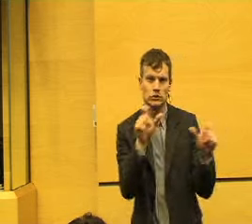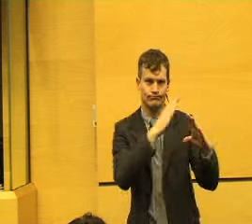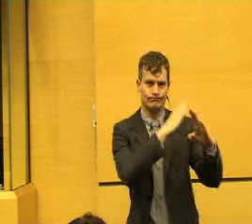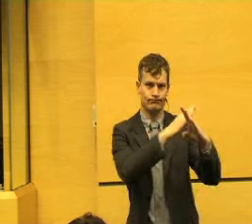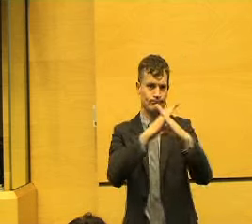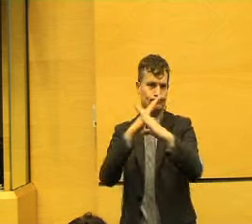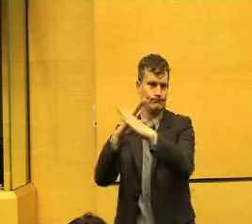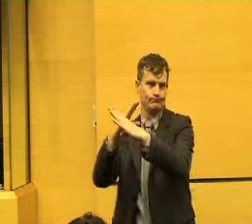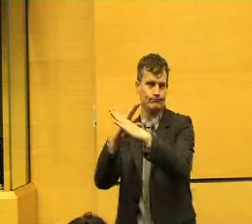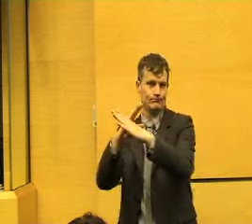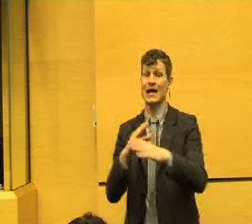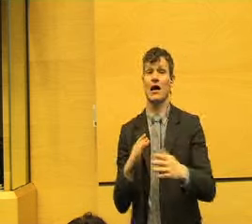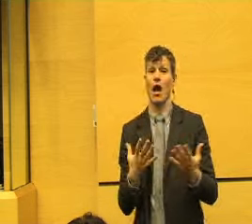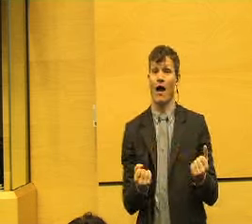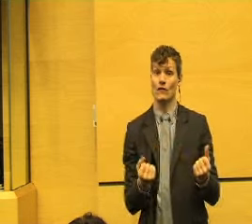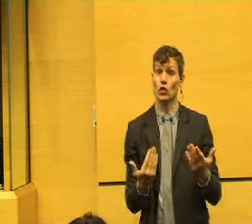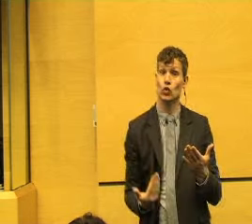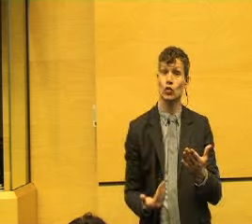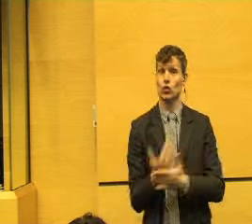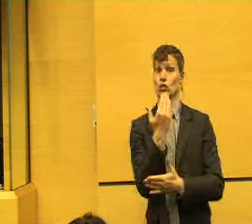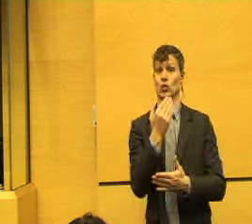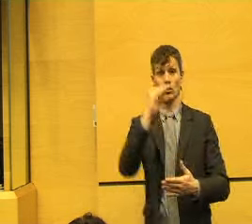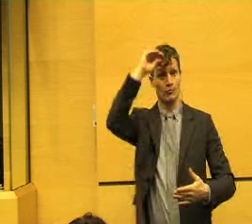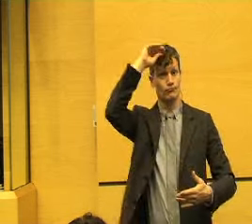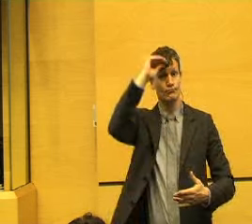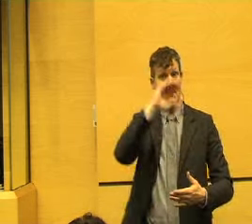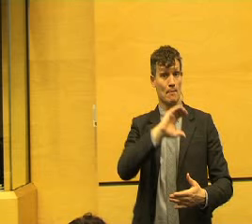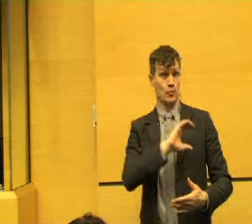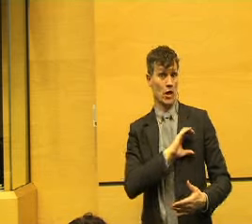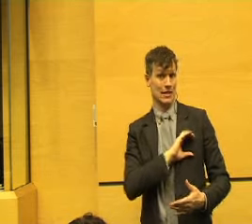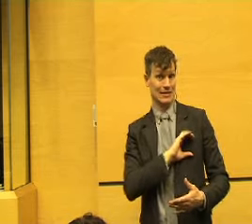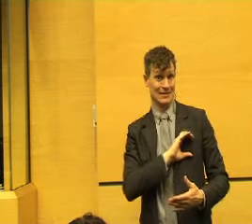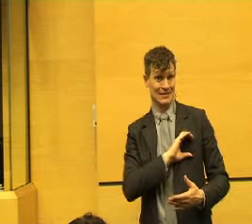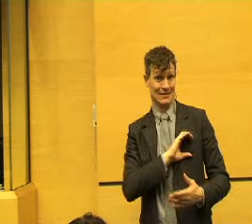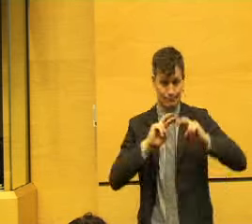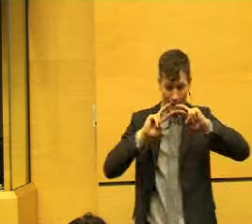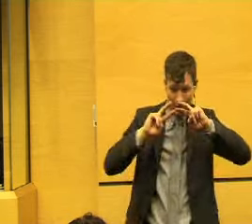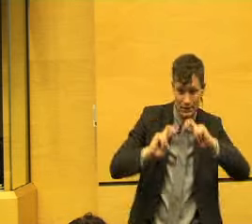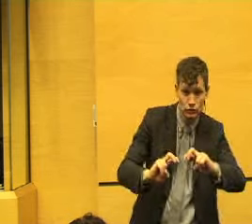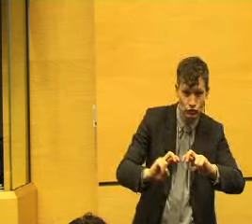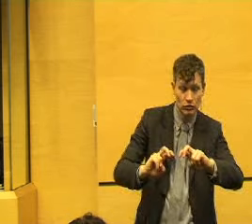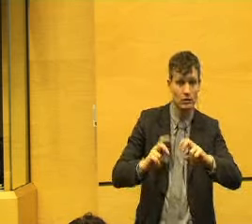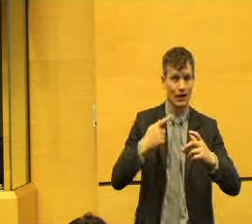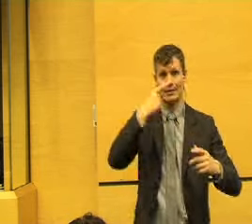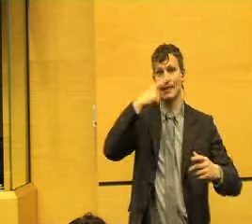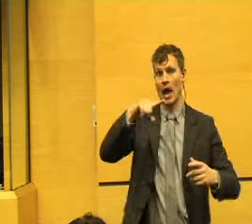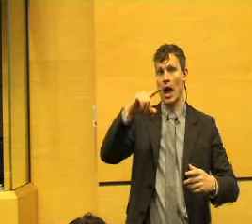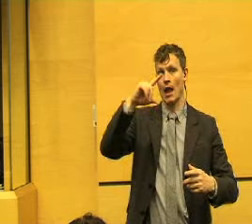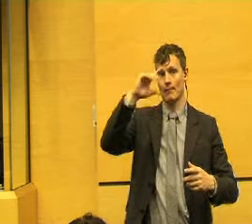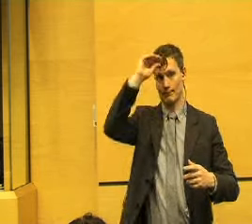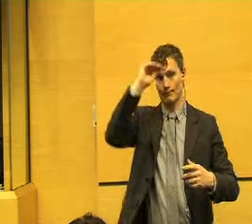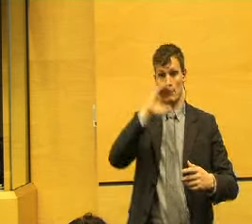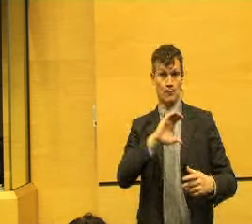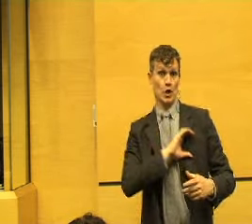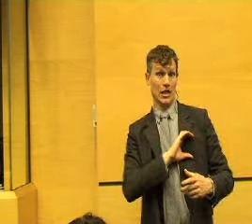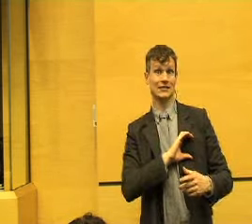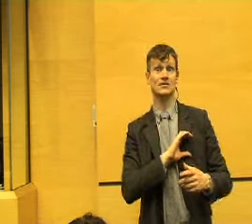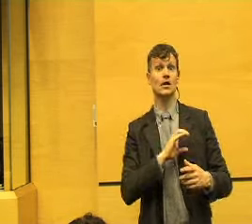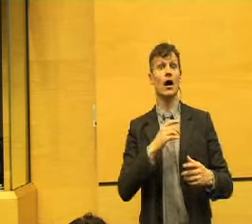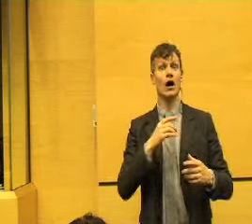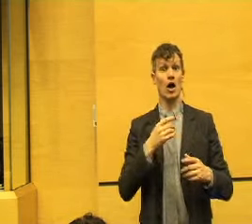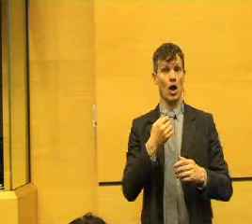police investigation, and the Royal Thai Police has sought and started cooperation with other